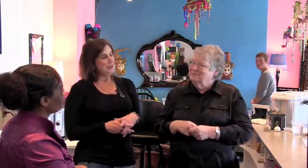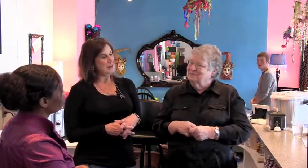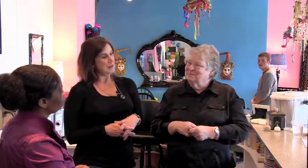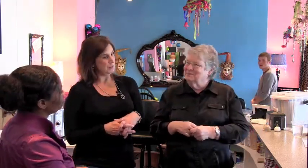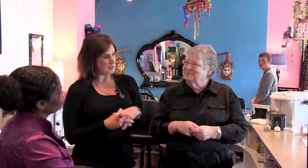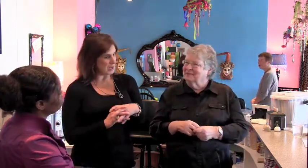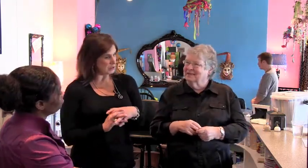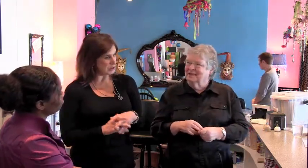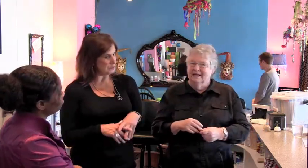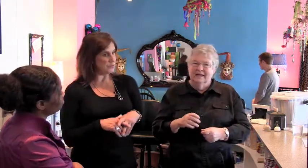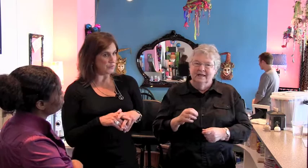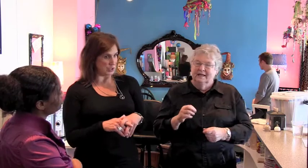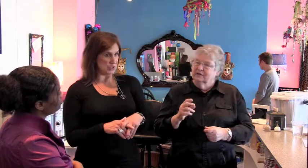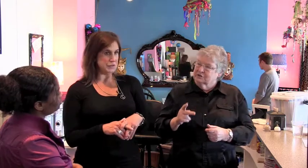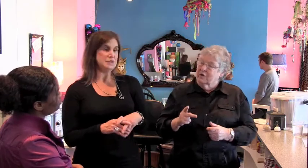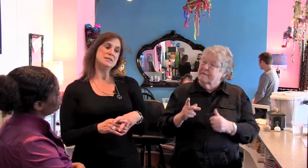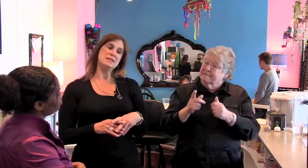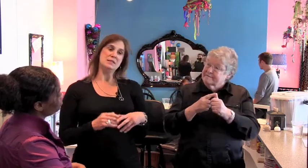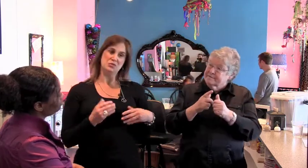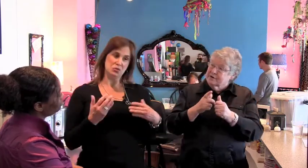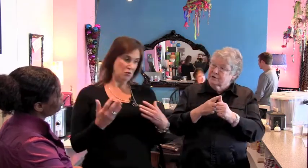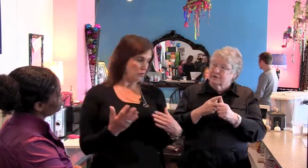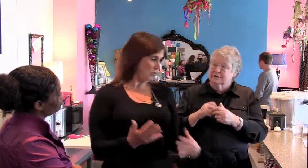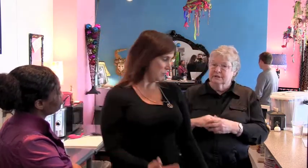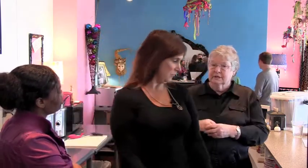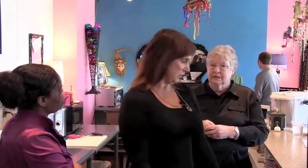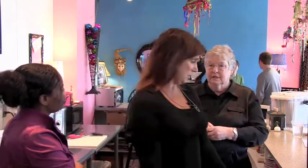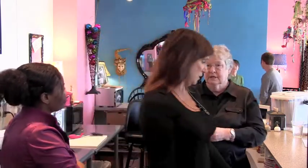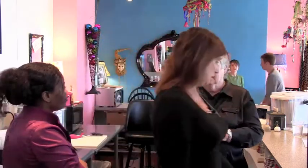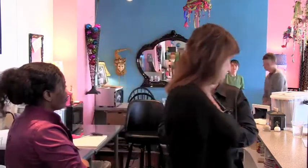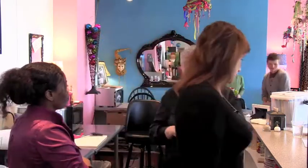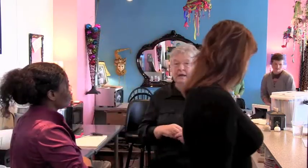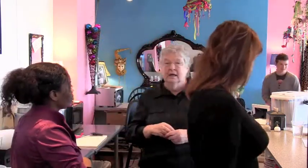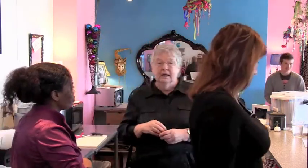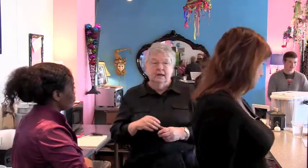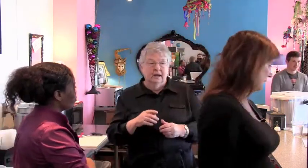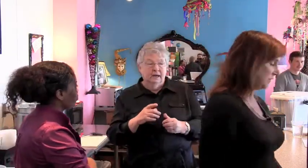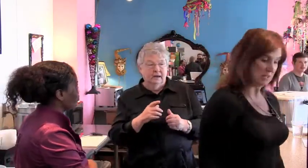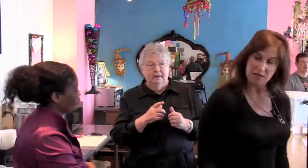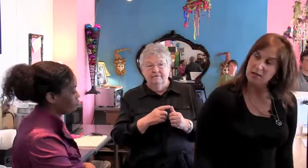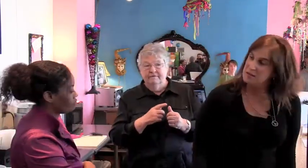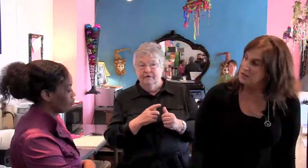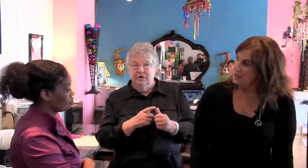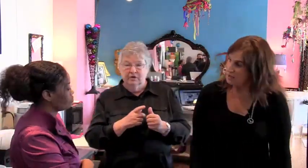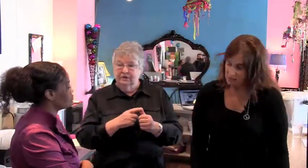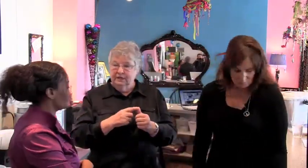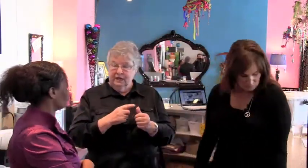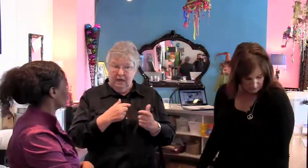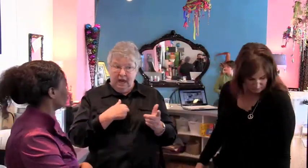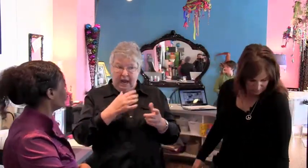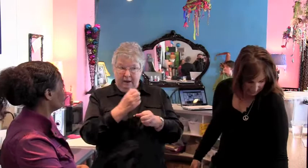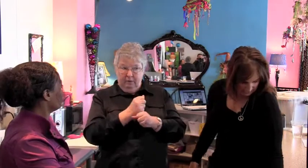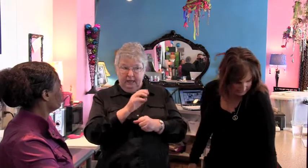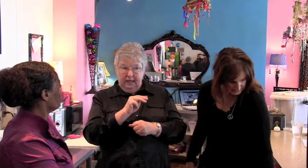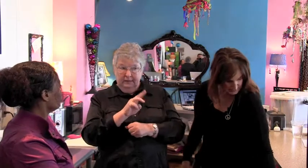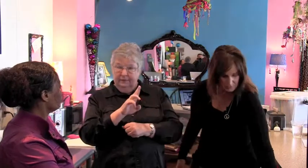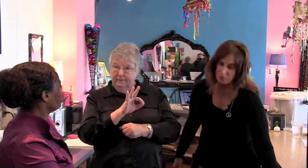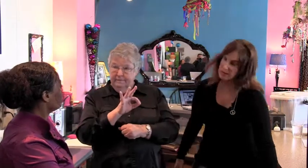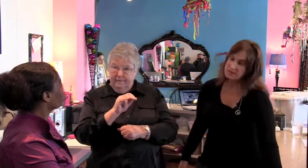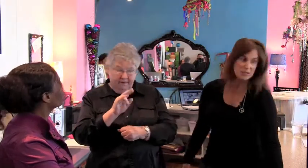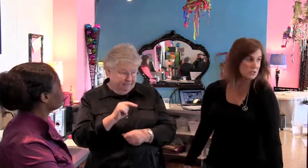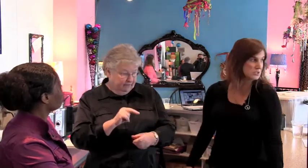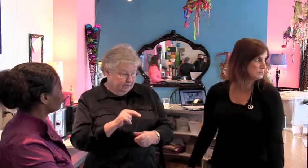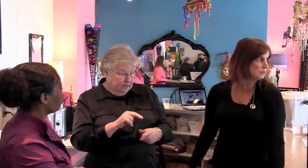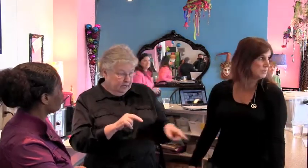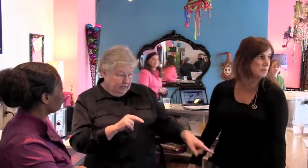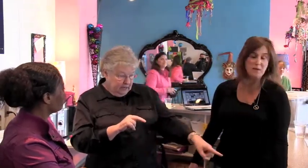So what I would do first is go over to get the muffin. And we have bags that are